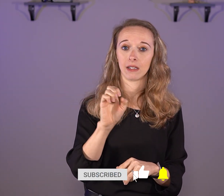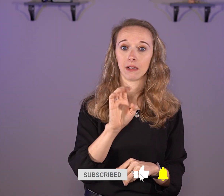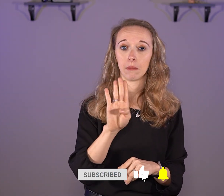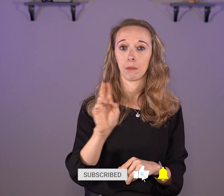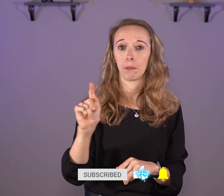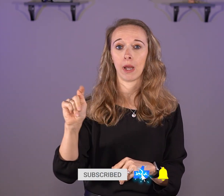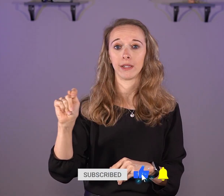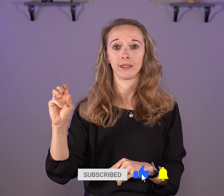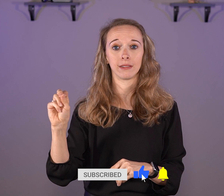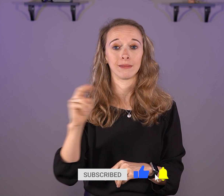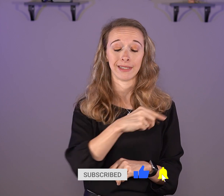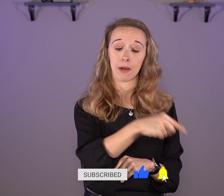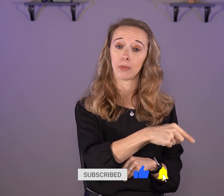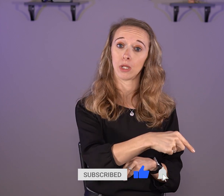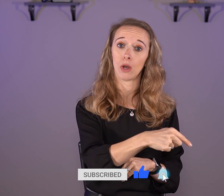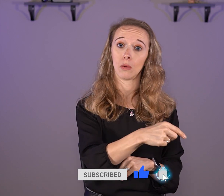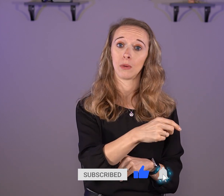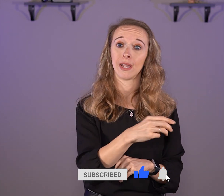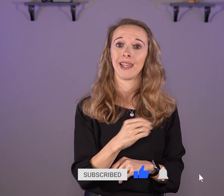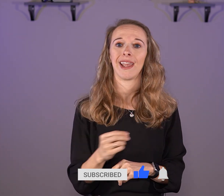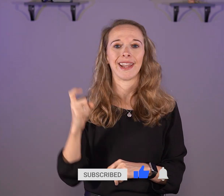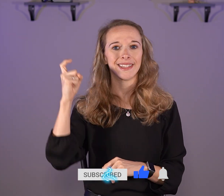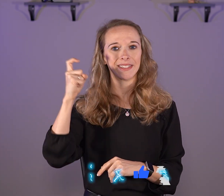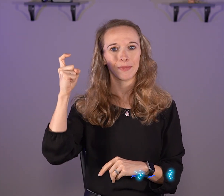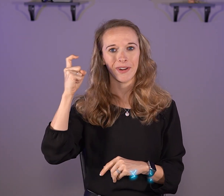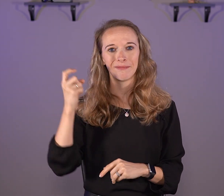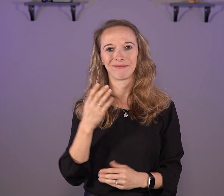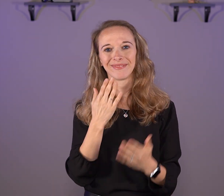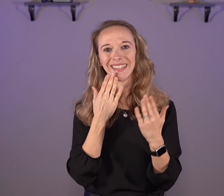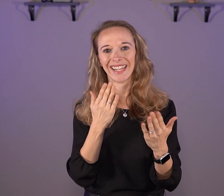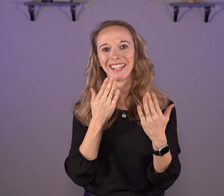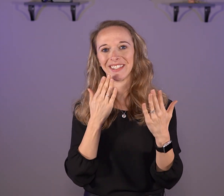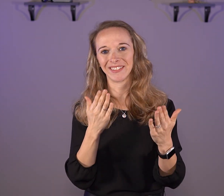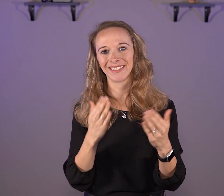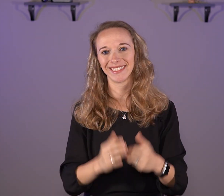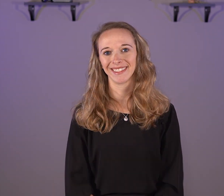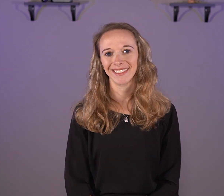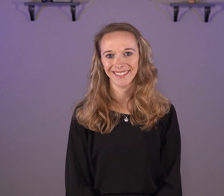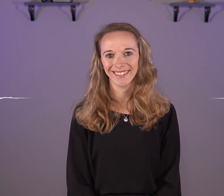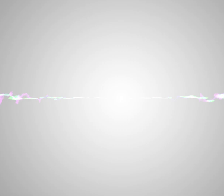button down below and subscribe. Thank you.